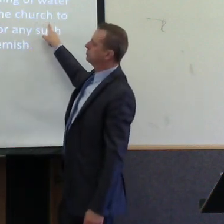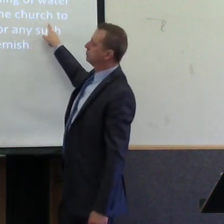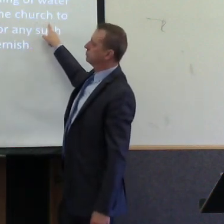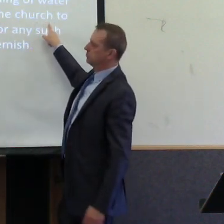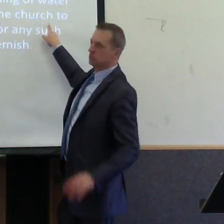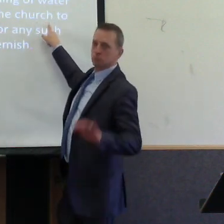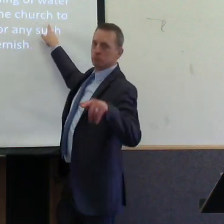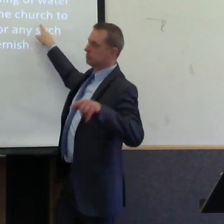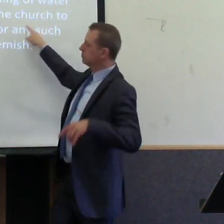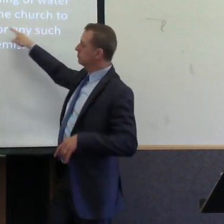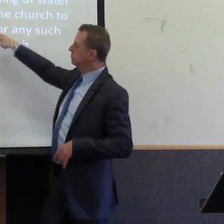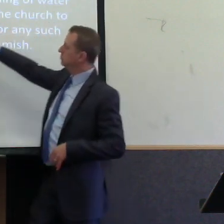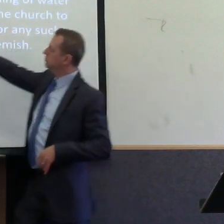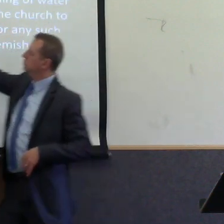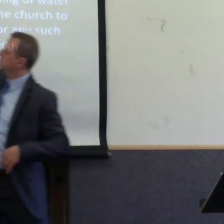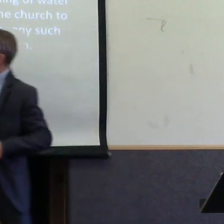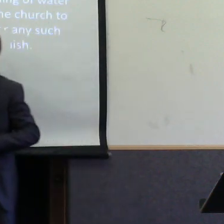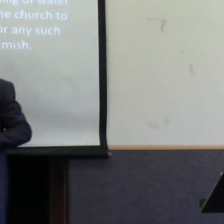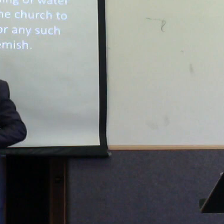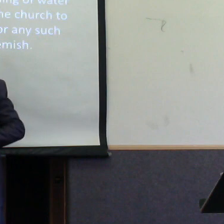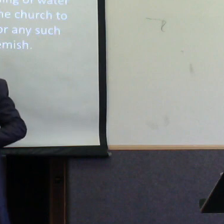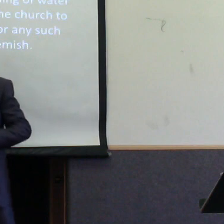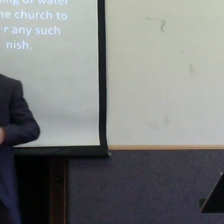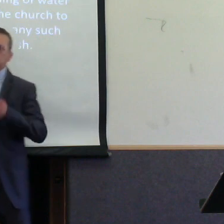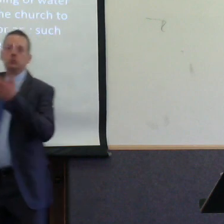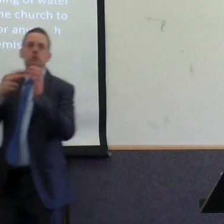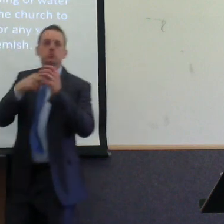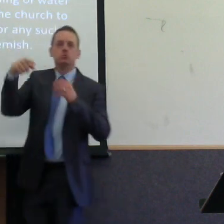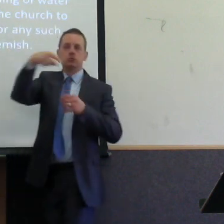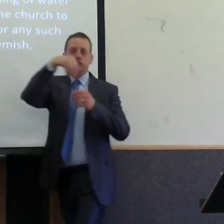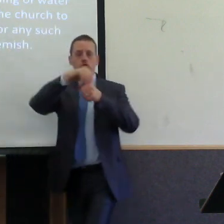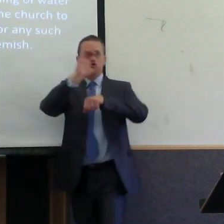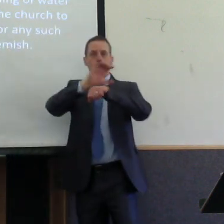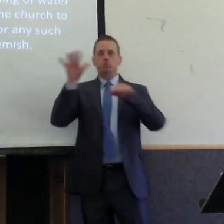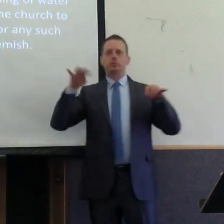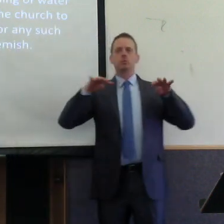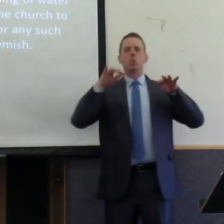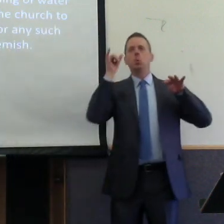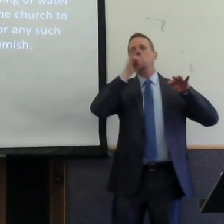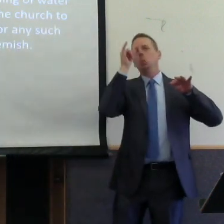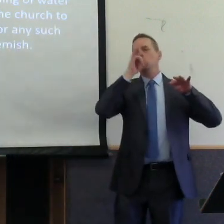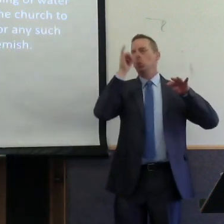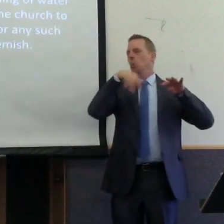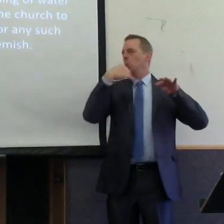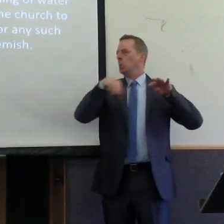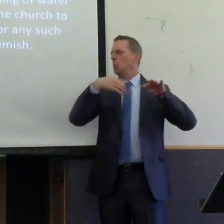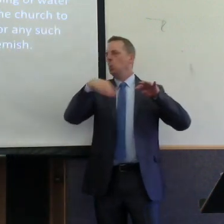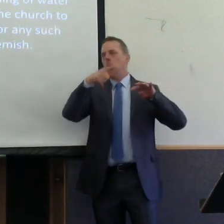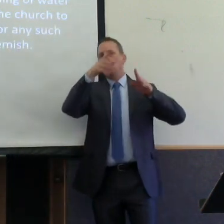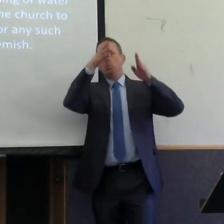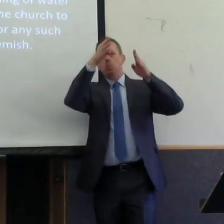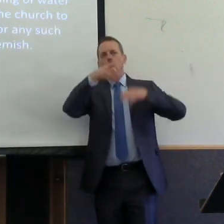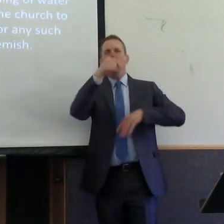27. Show that he might present the truth to himself in